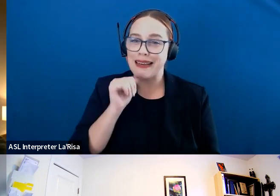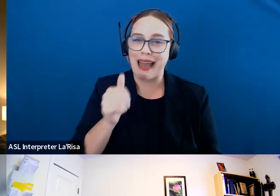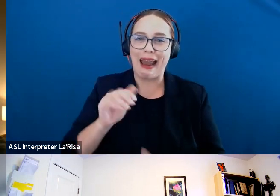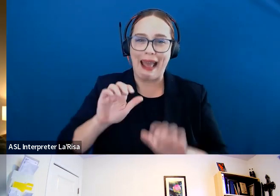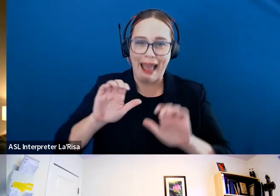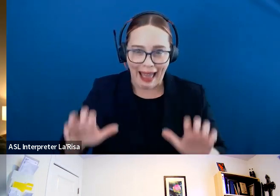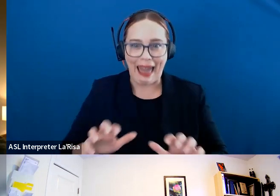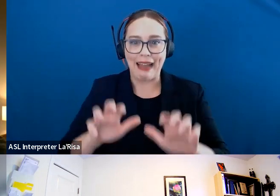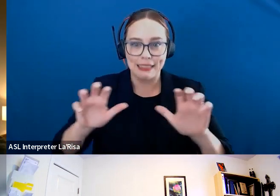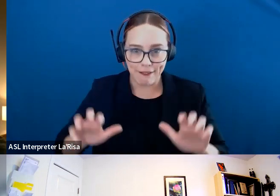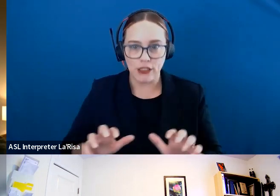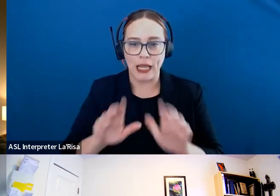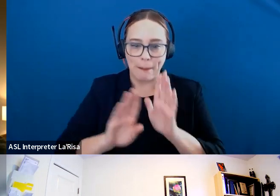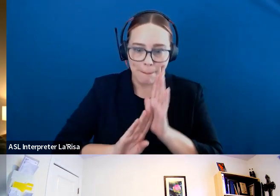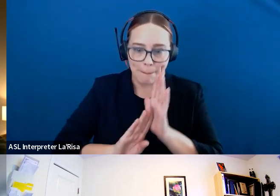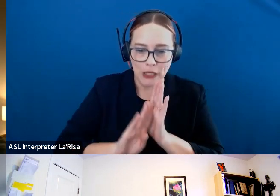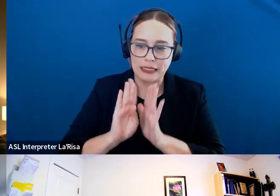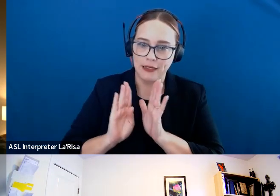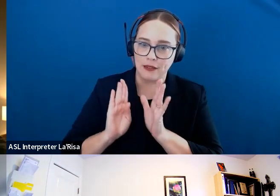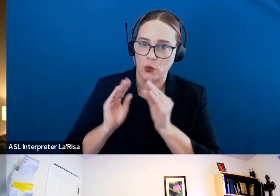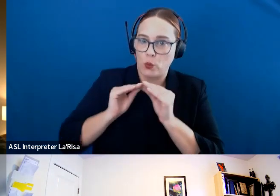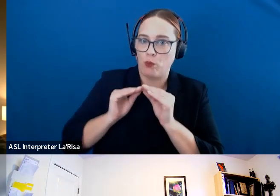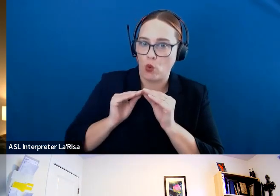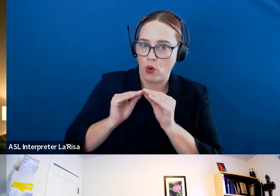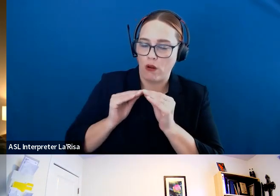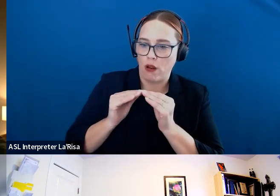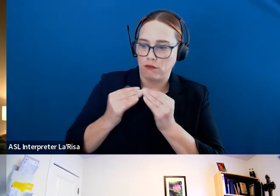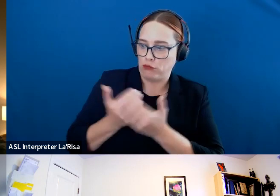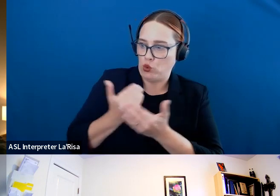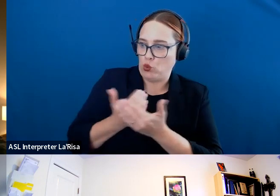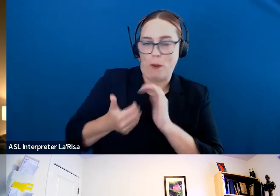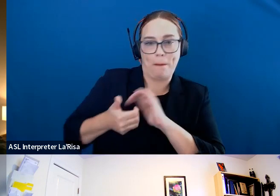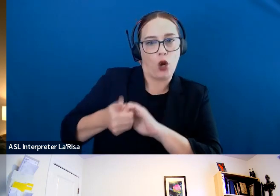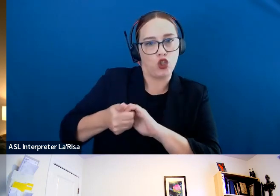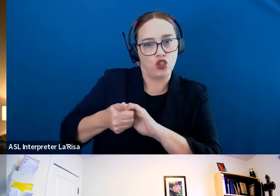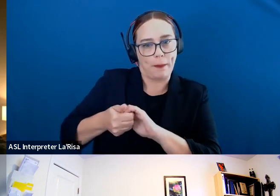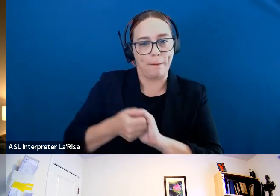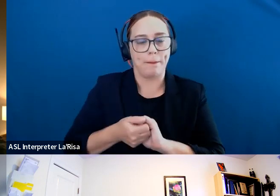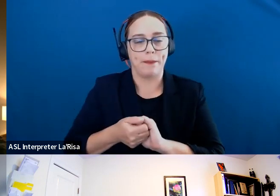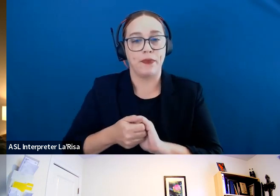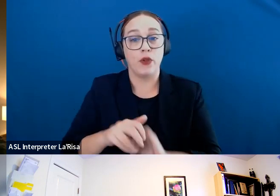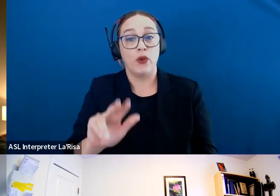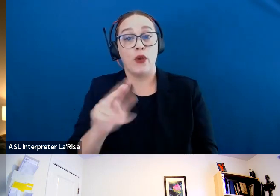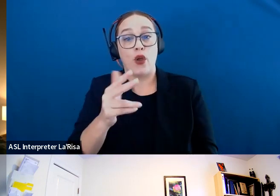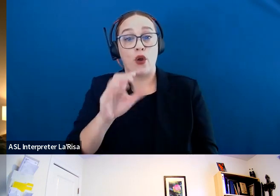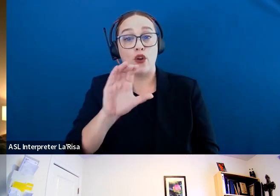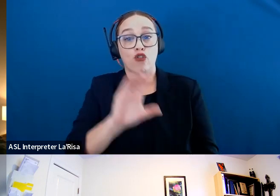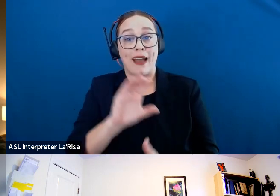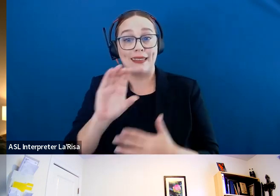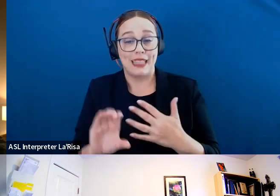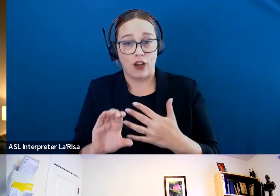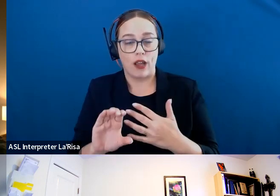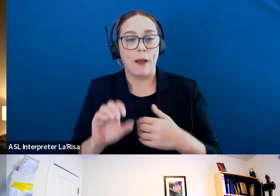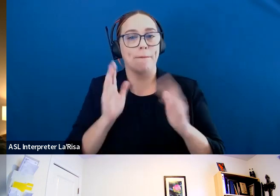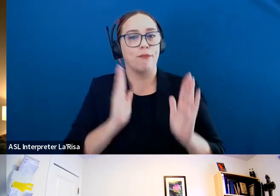new partnerships. The 3rd criteria is employment preparation and or